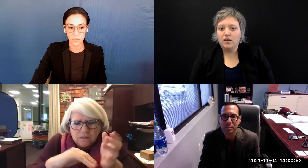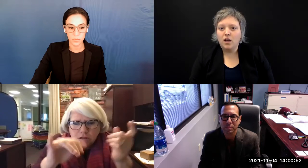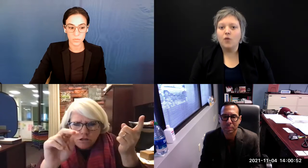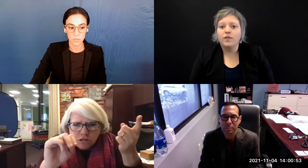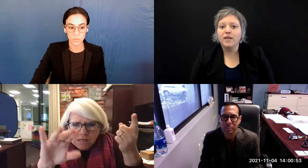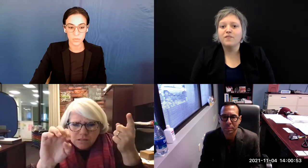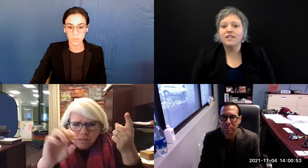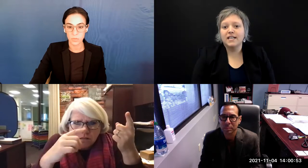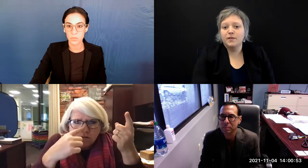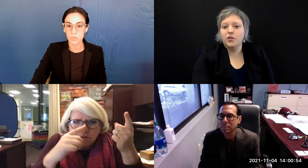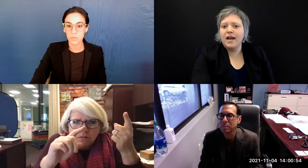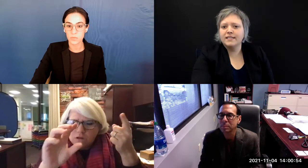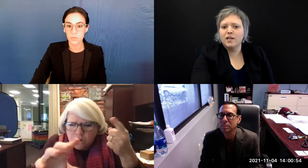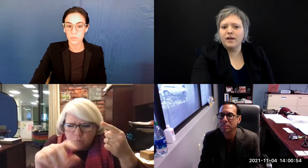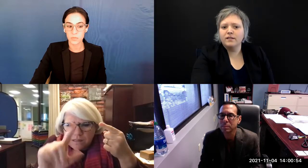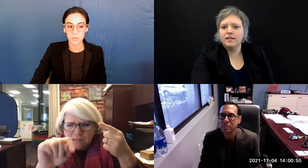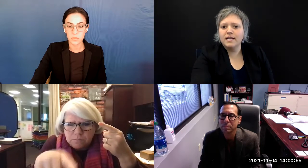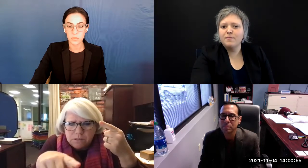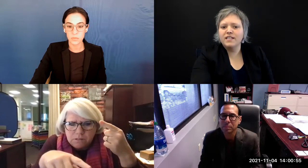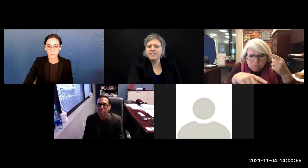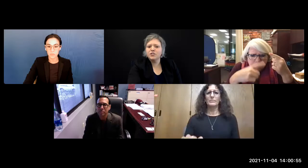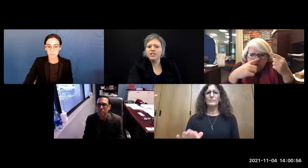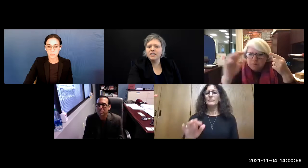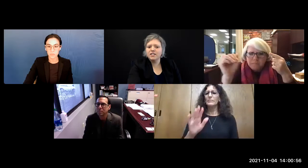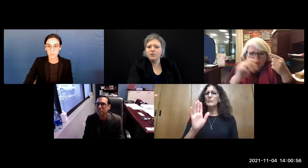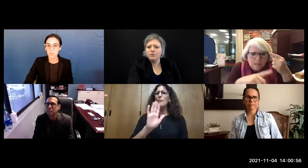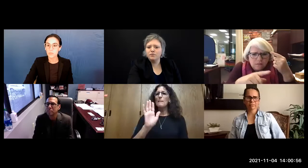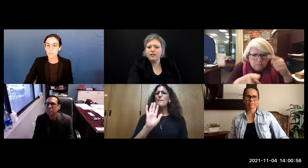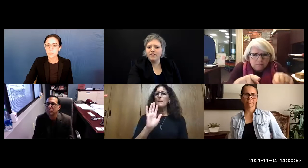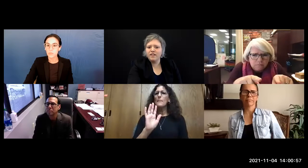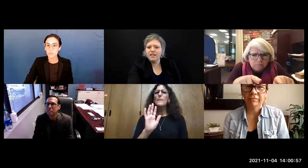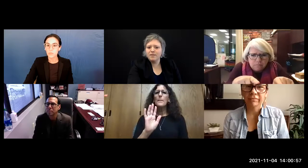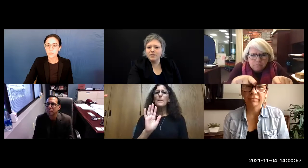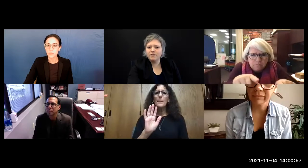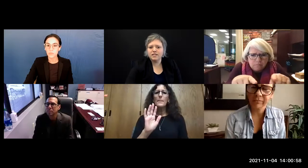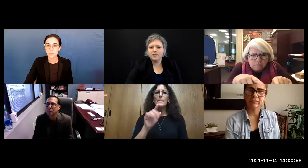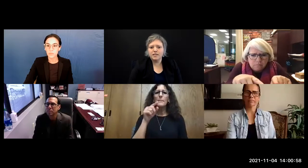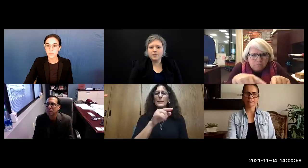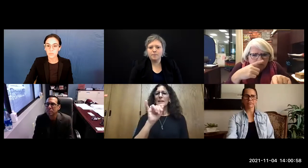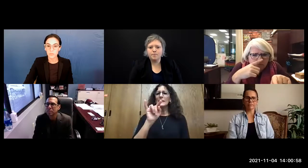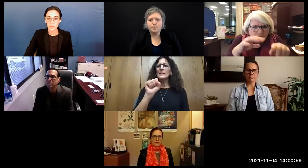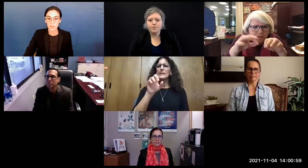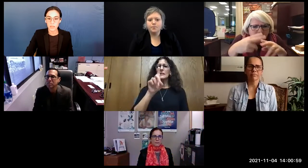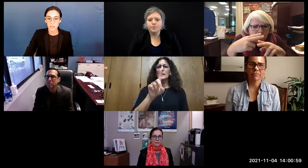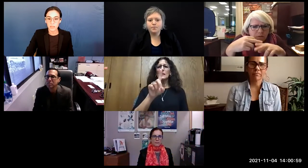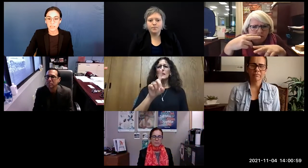Oh, the name of the assessment. You're asking about the name of the assessment. Janice, can you clarify the name of the assessment?